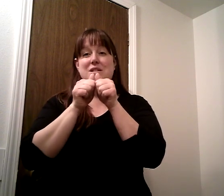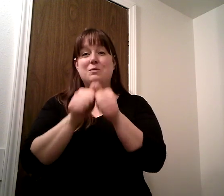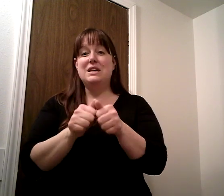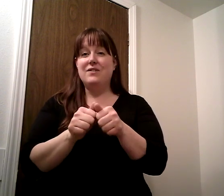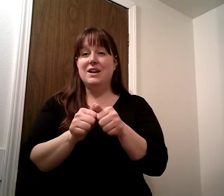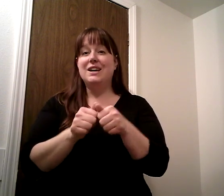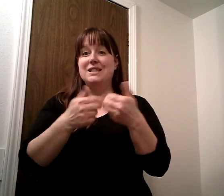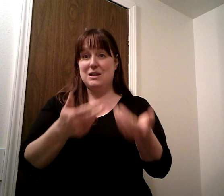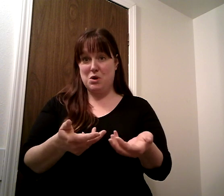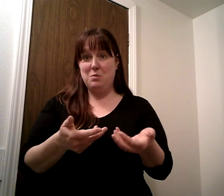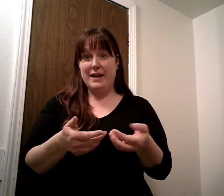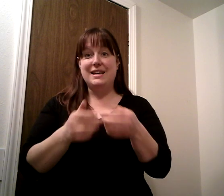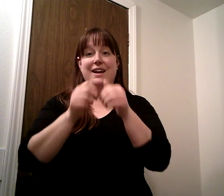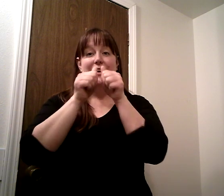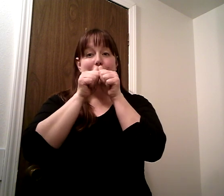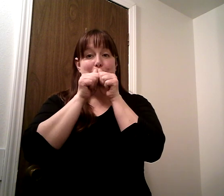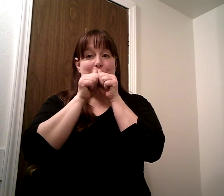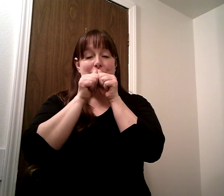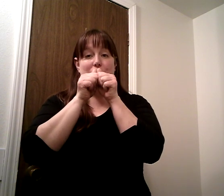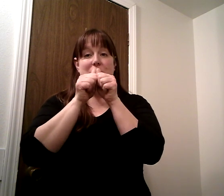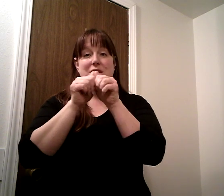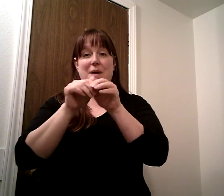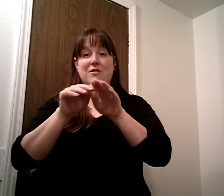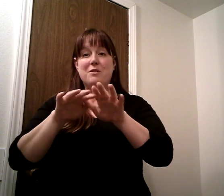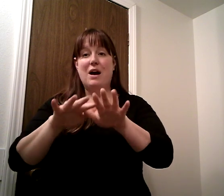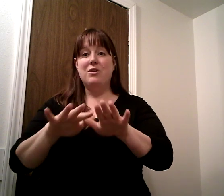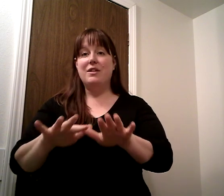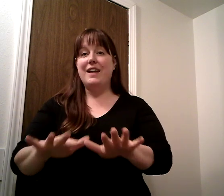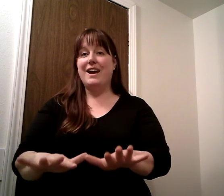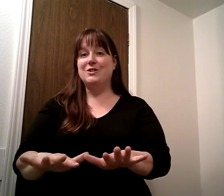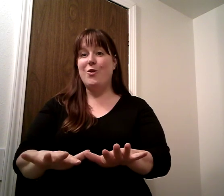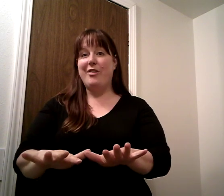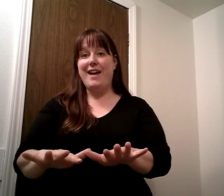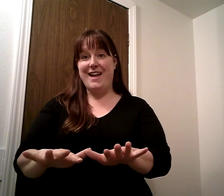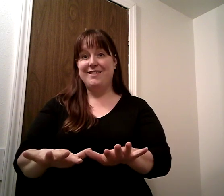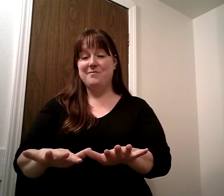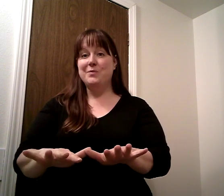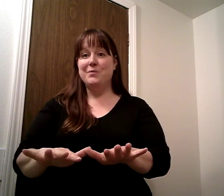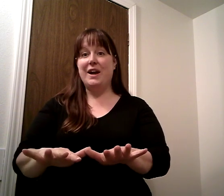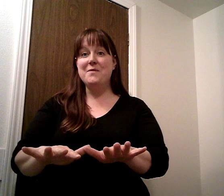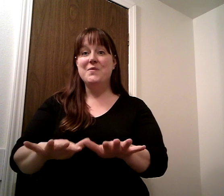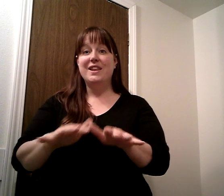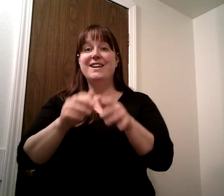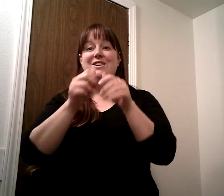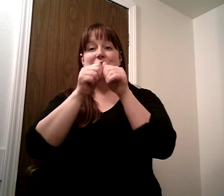someone giving someone a blessing. The words come out of their mouth, and the hands go on the head, right?